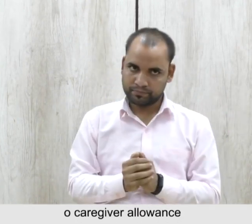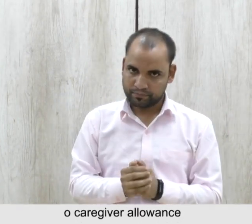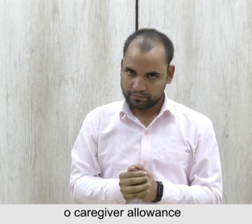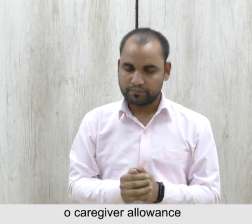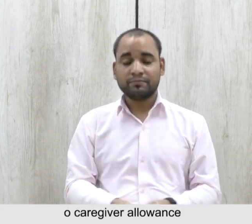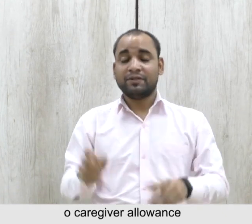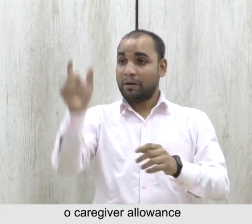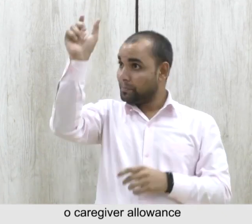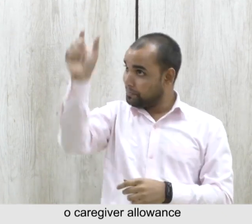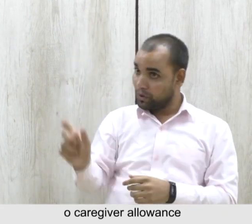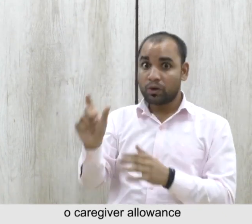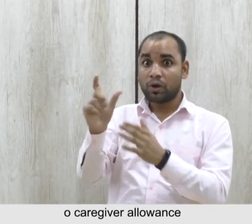Caregiver allowance.